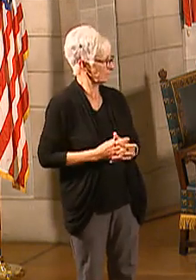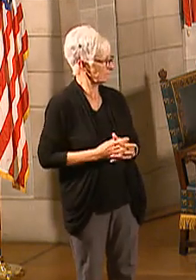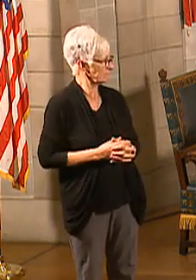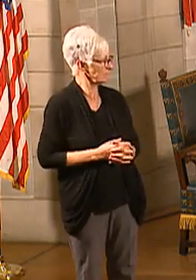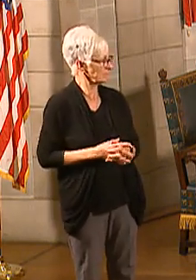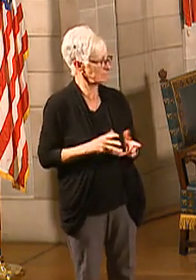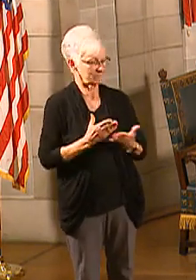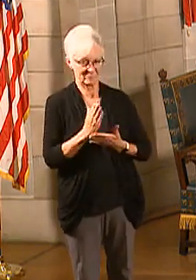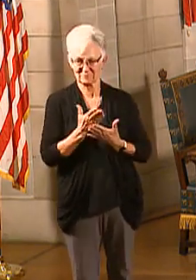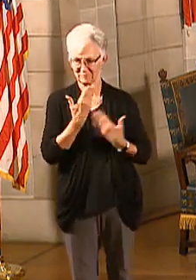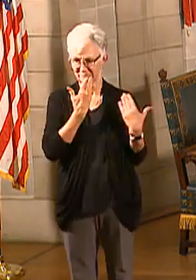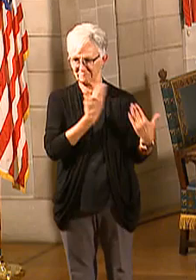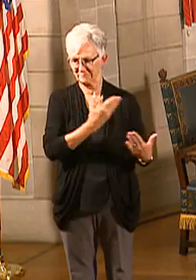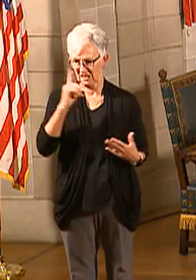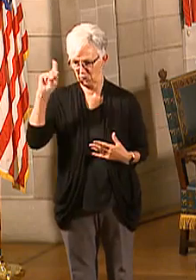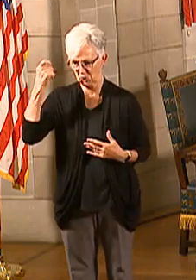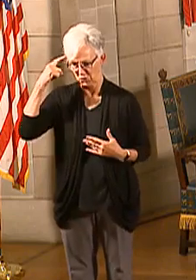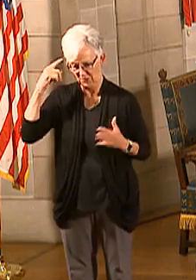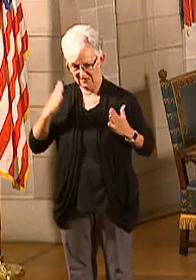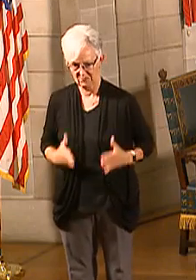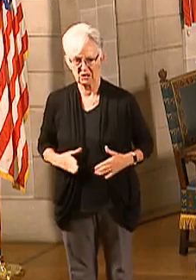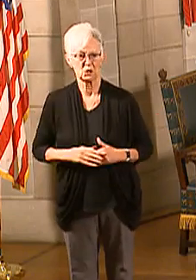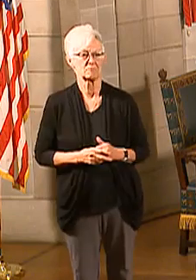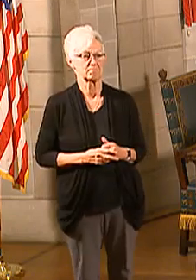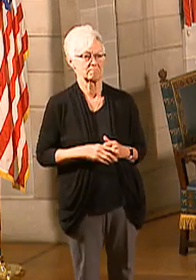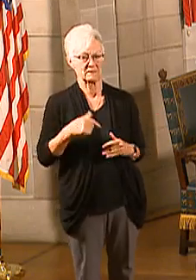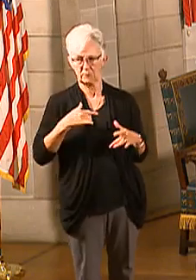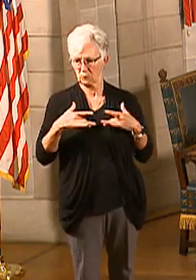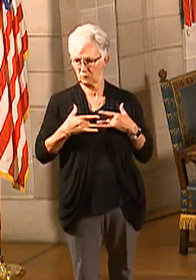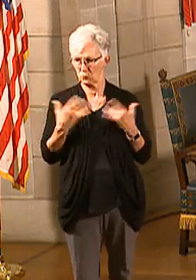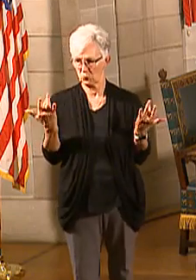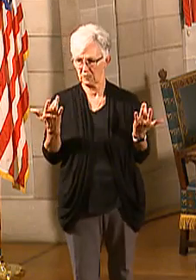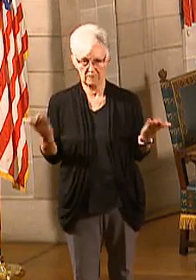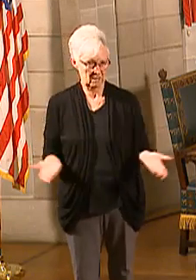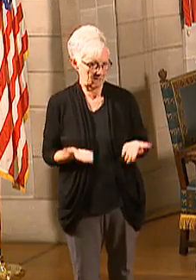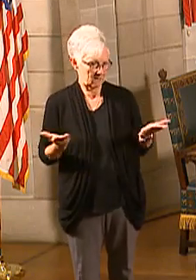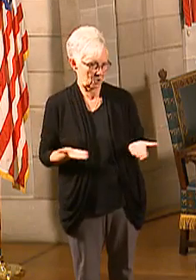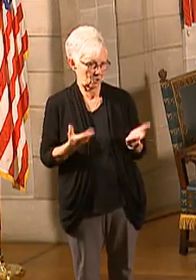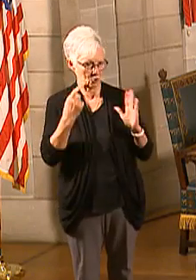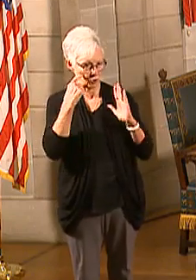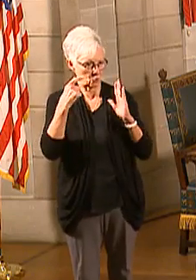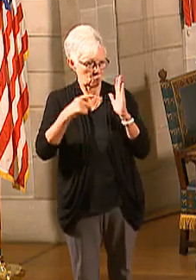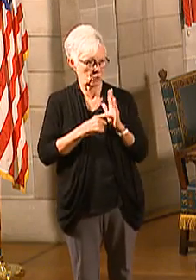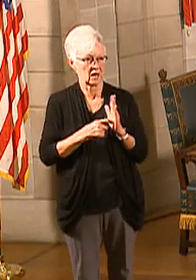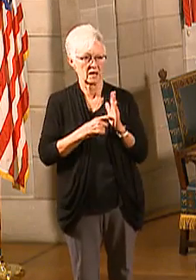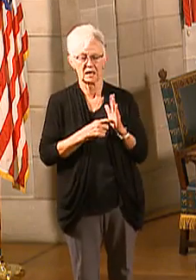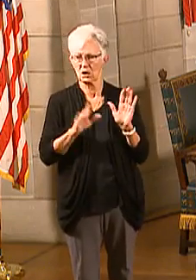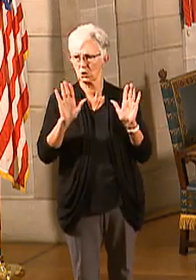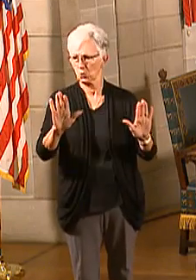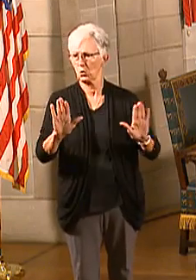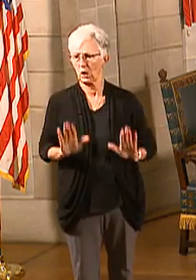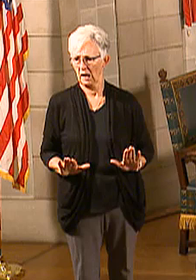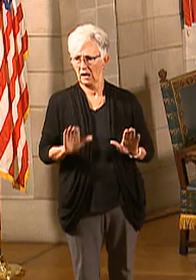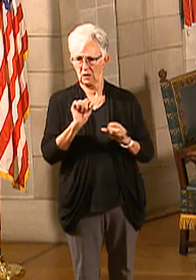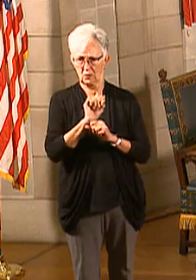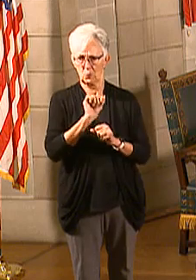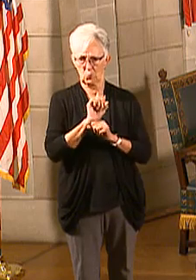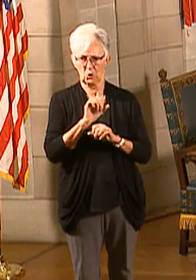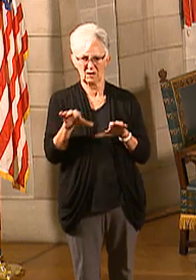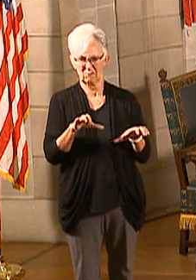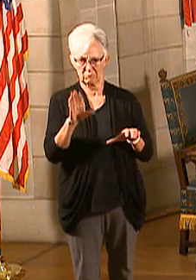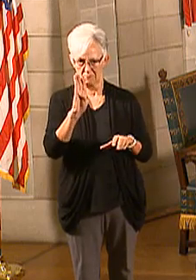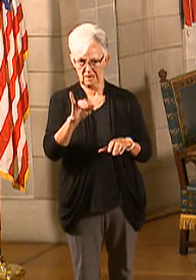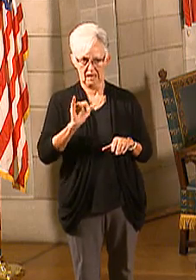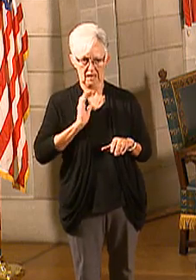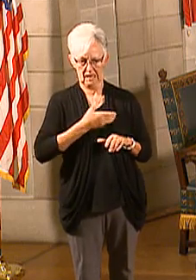All right, thank you, Governor. I am delighted to be here to recognize the great work done by our child